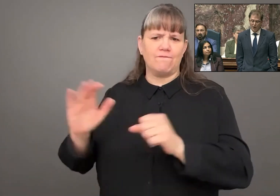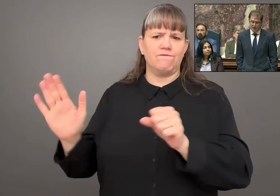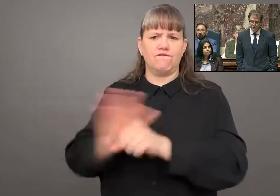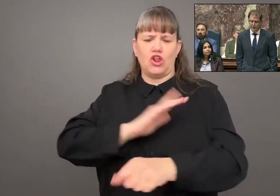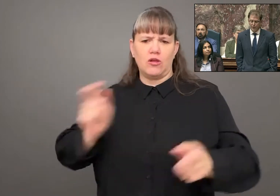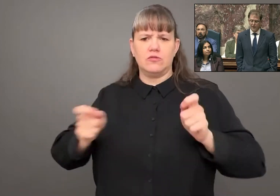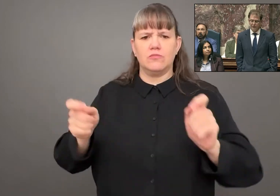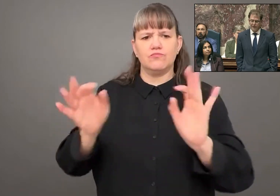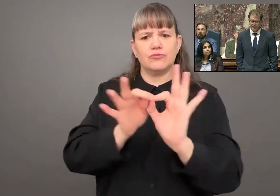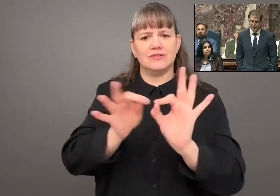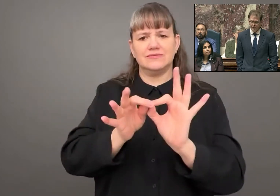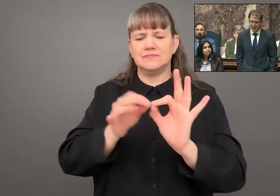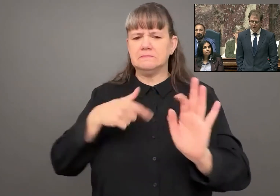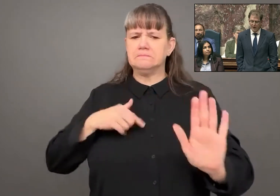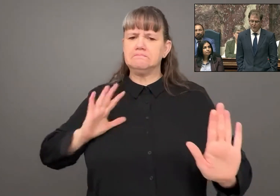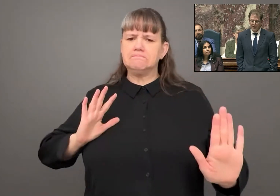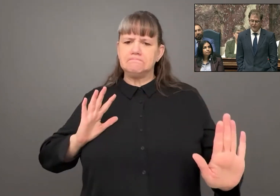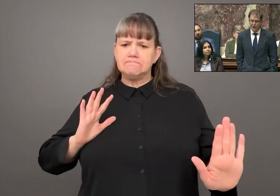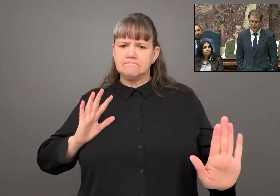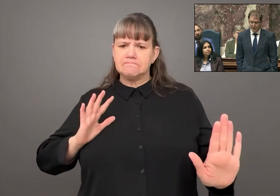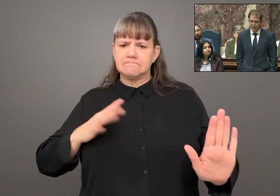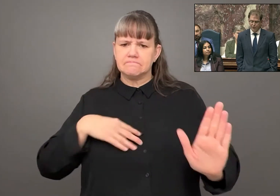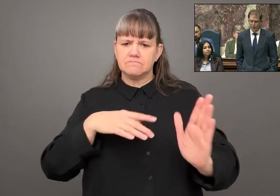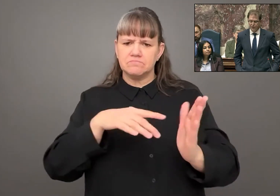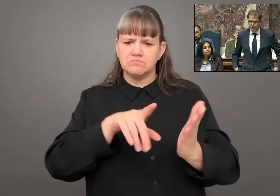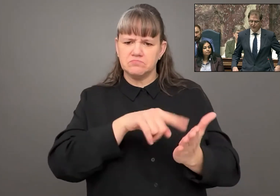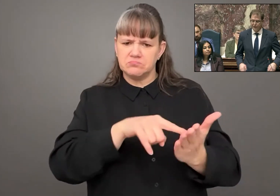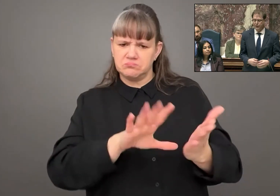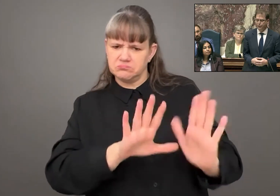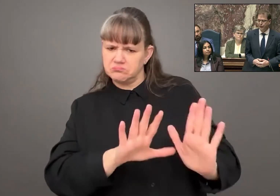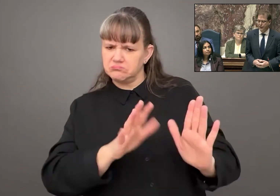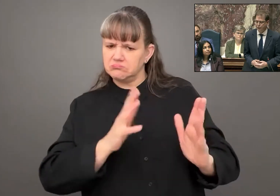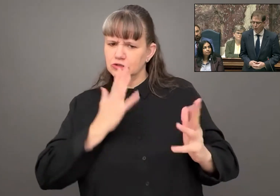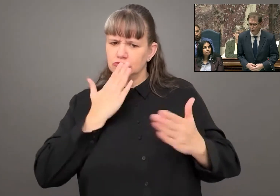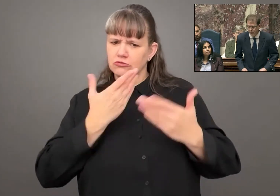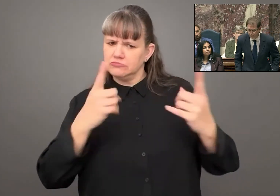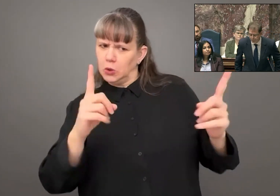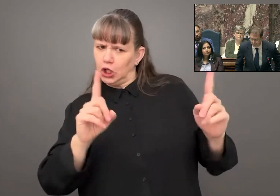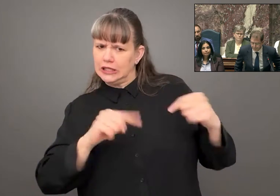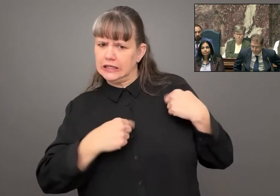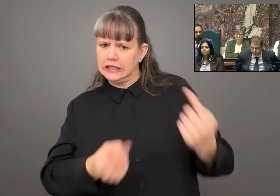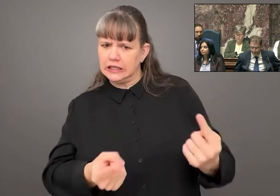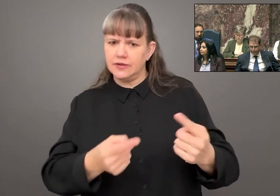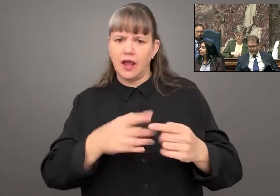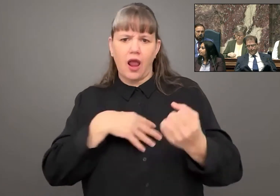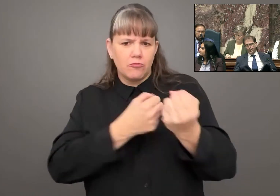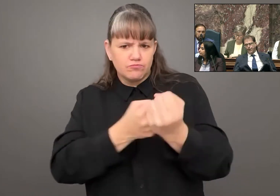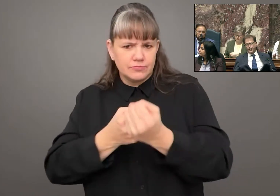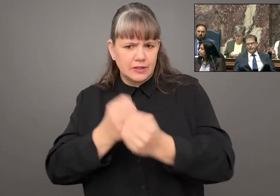think it's acknowledged to be working effectively, and we have to continue to support the BCUC in its work.